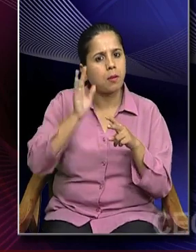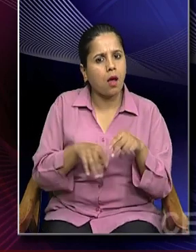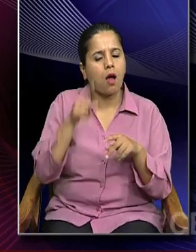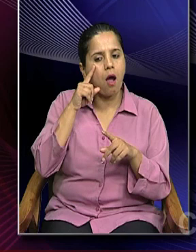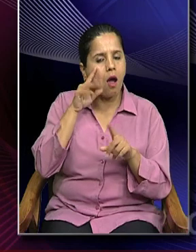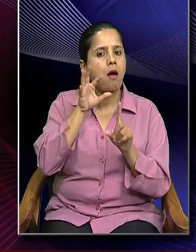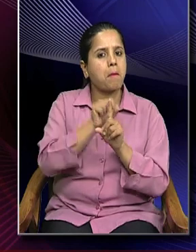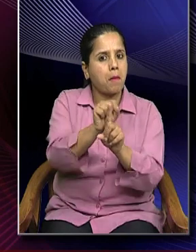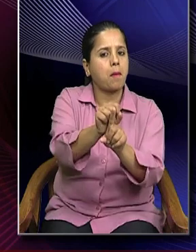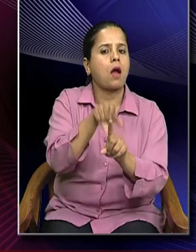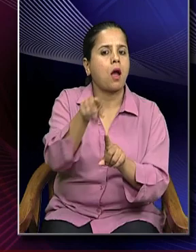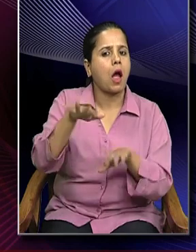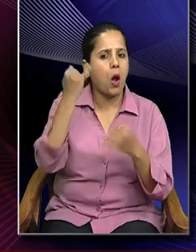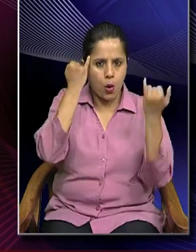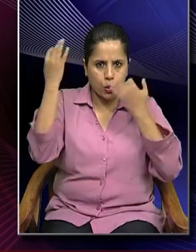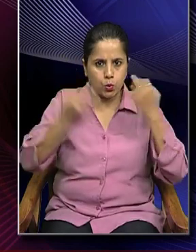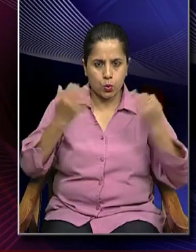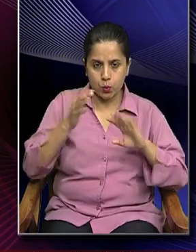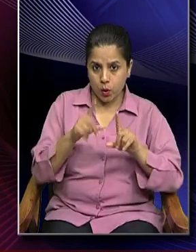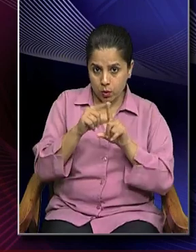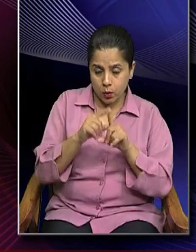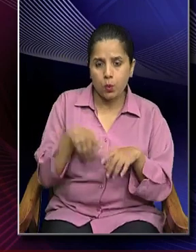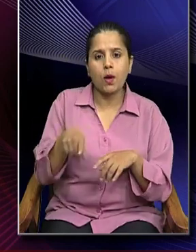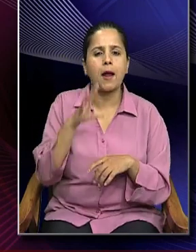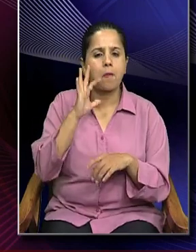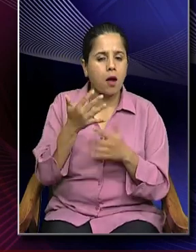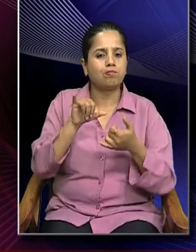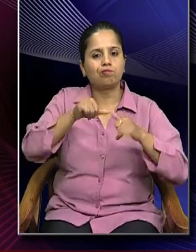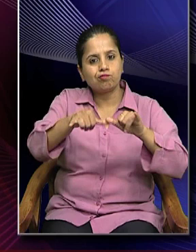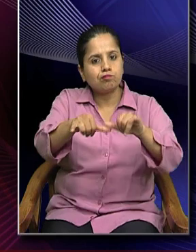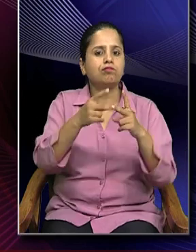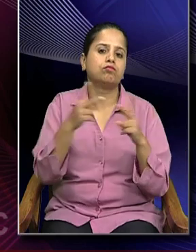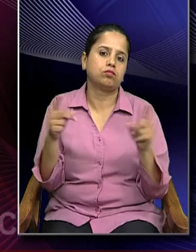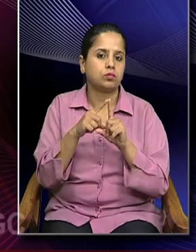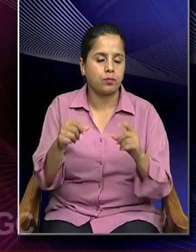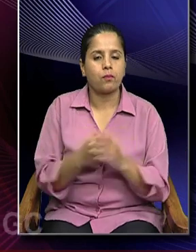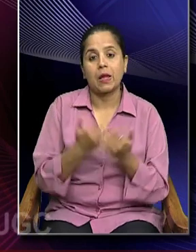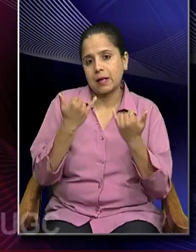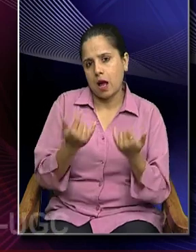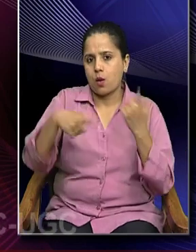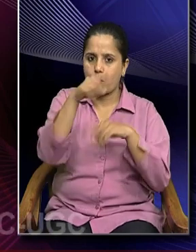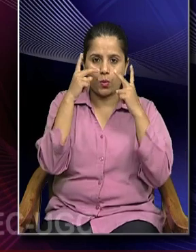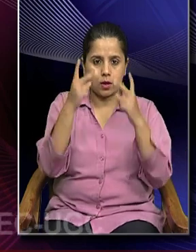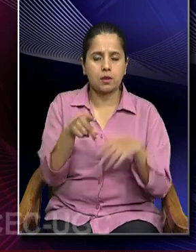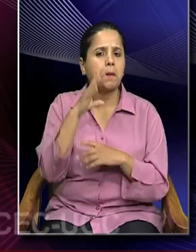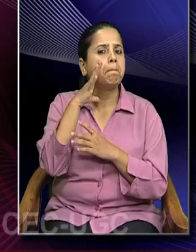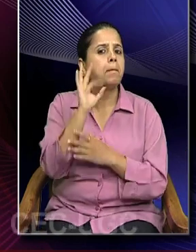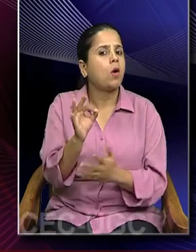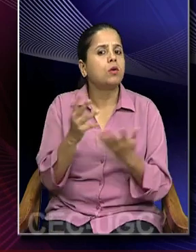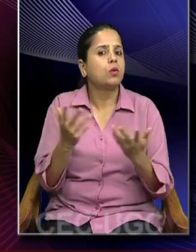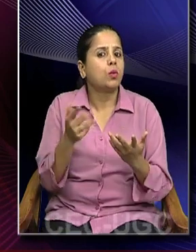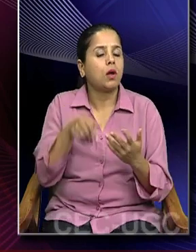the innovation performance and making the necessary adjustments. Now, let's see the importance